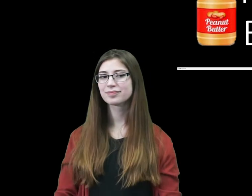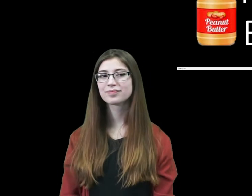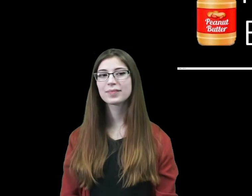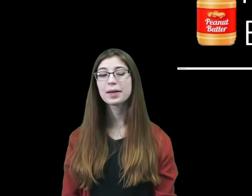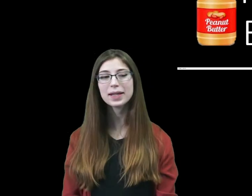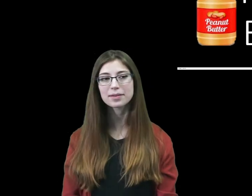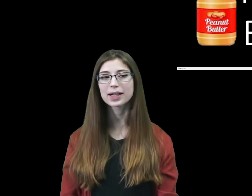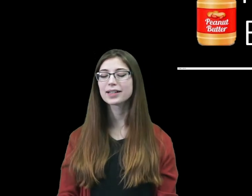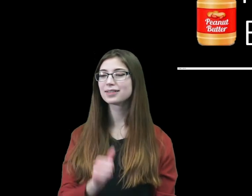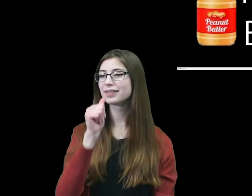Peanut butter.